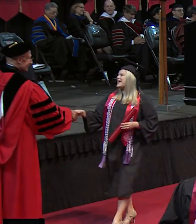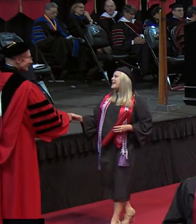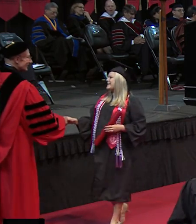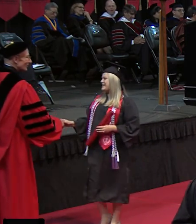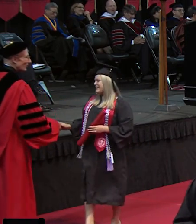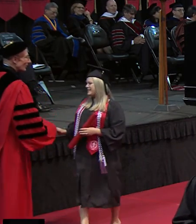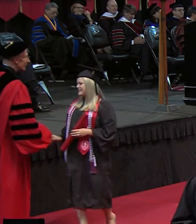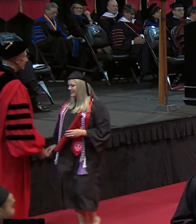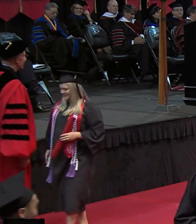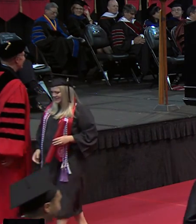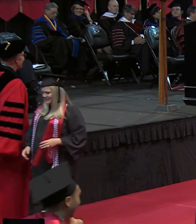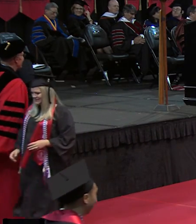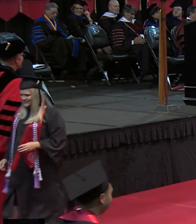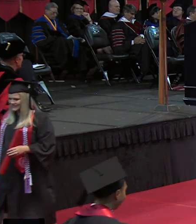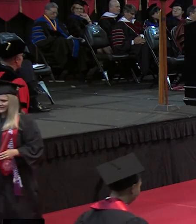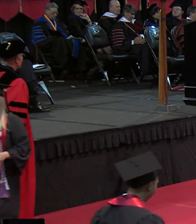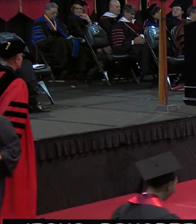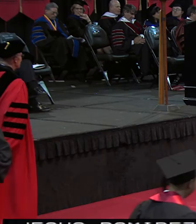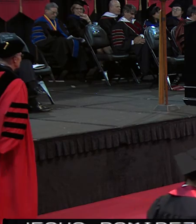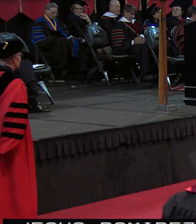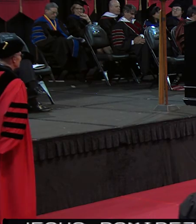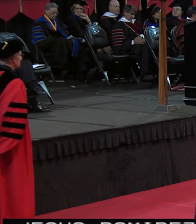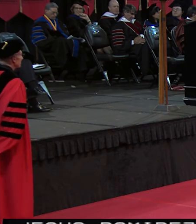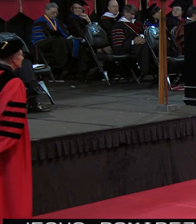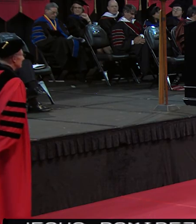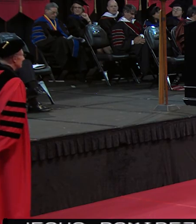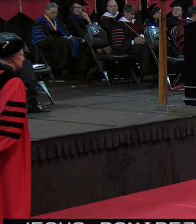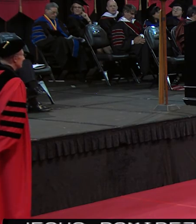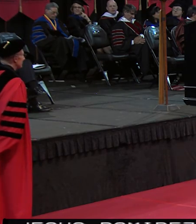Rebecca Olivia Robinson.